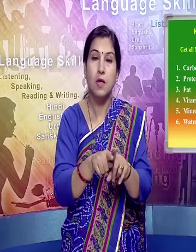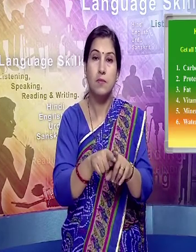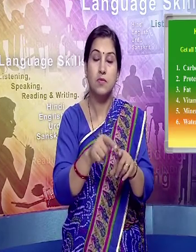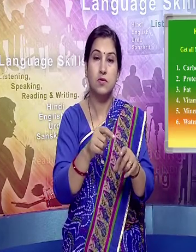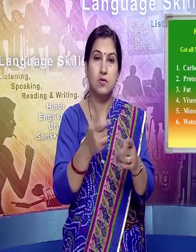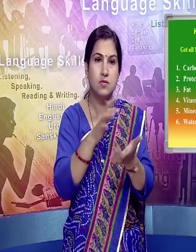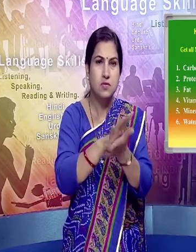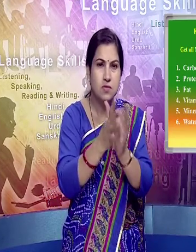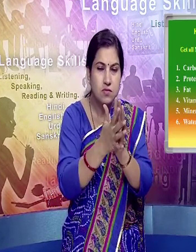grains,